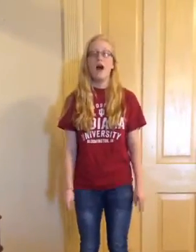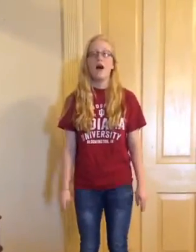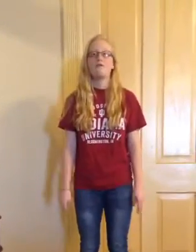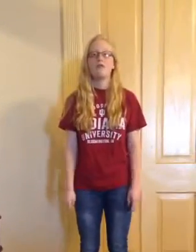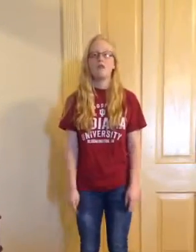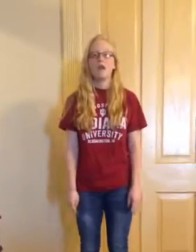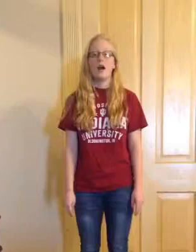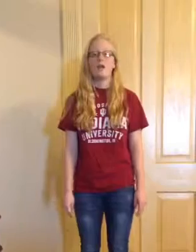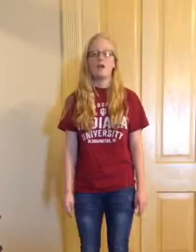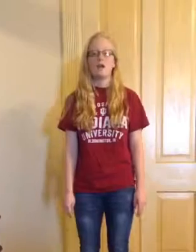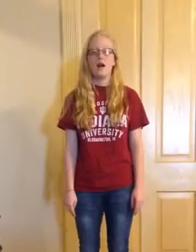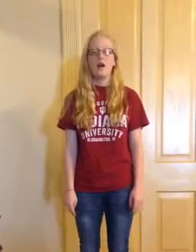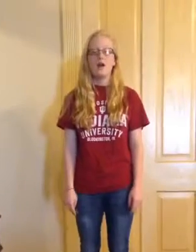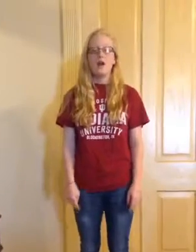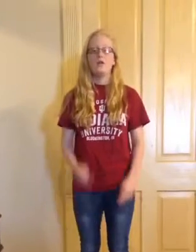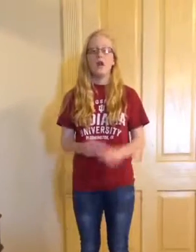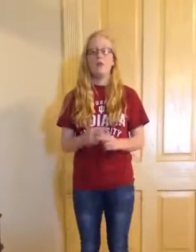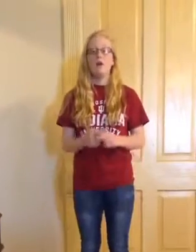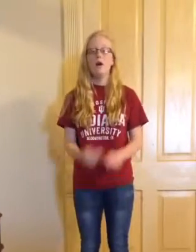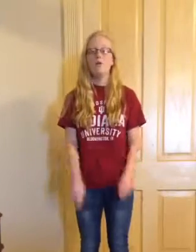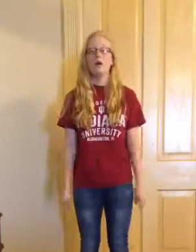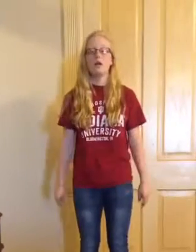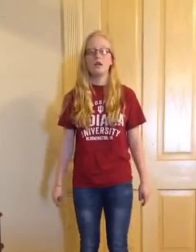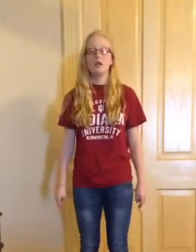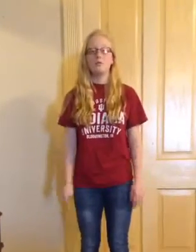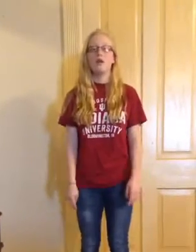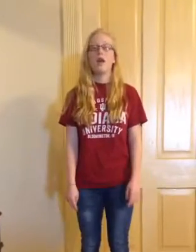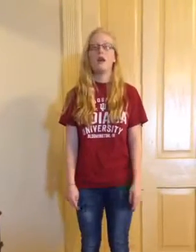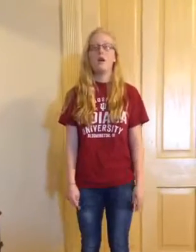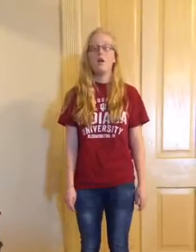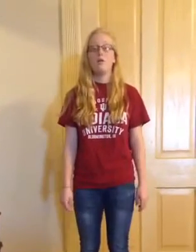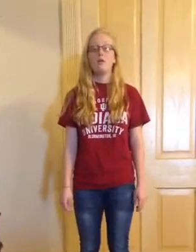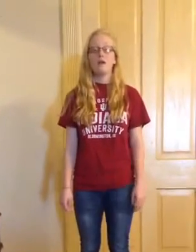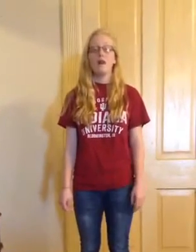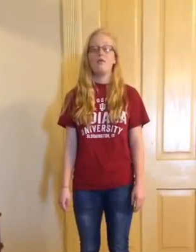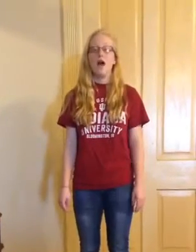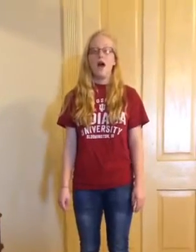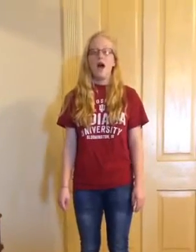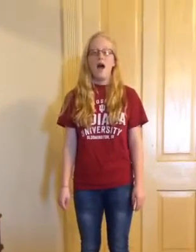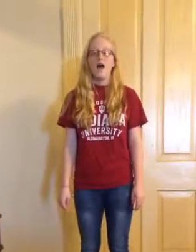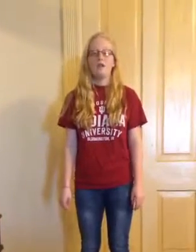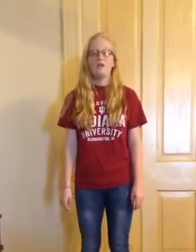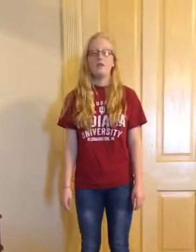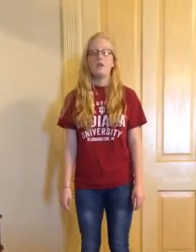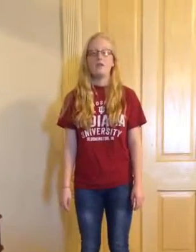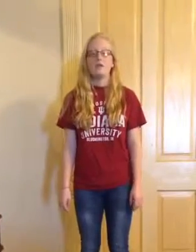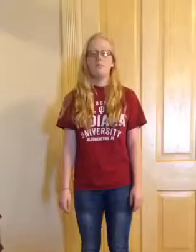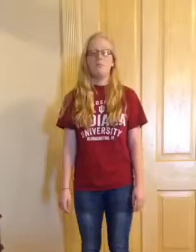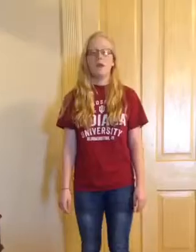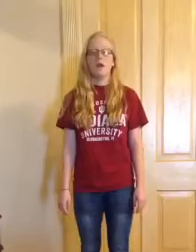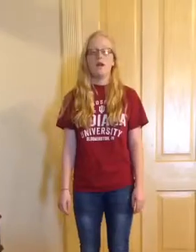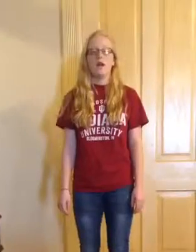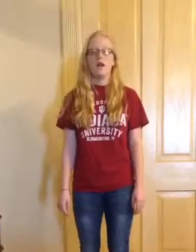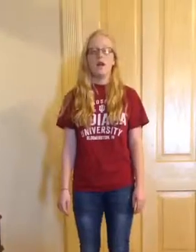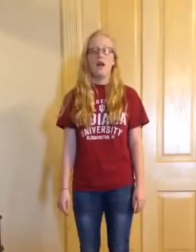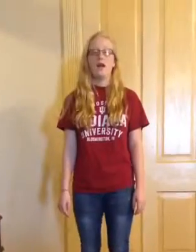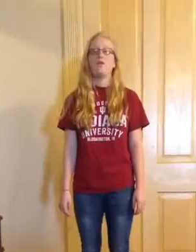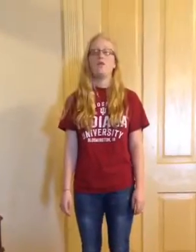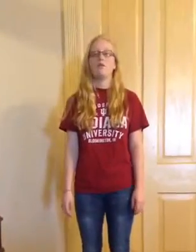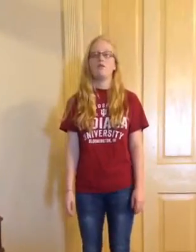After learning how to sign your name, one can communicate with the deaf, have an easy way to communicate, and have a useful